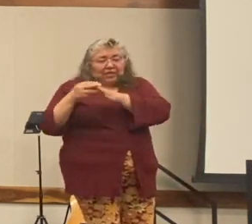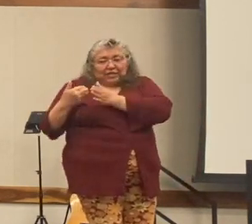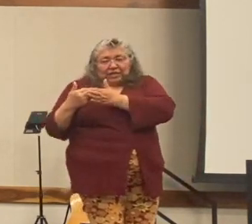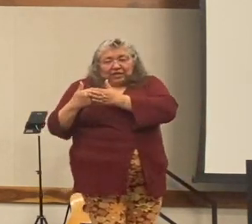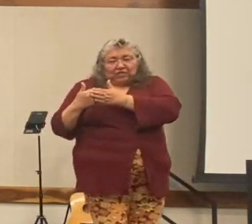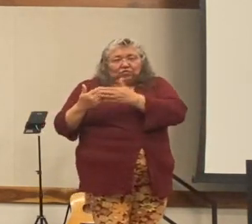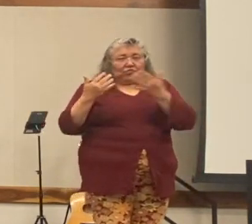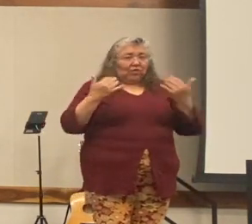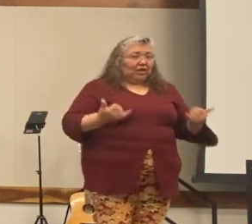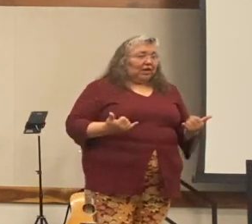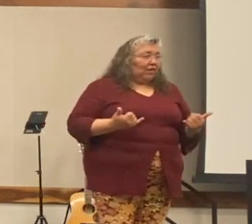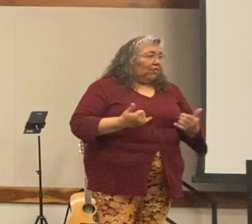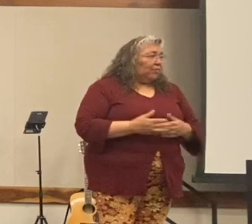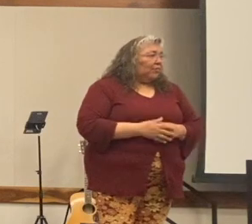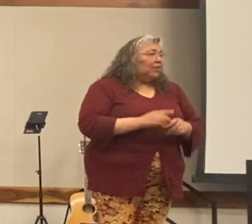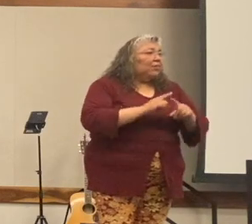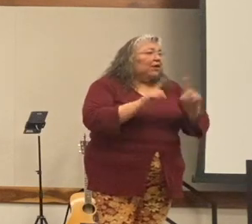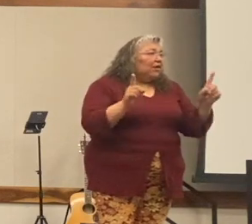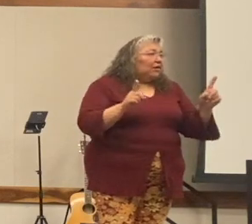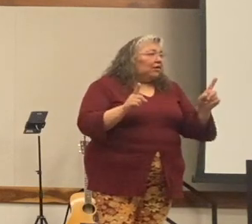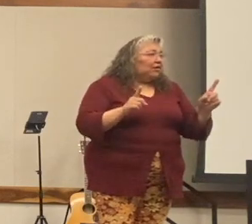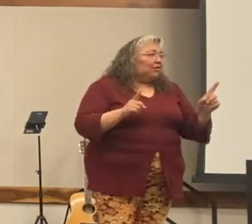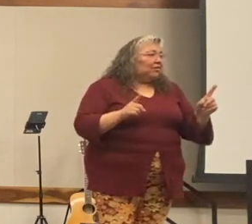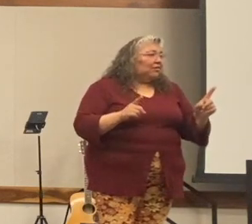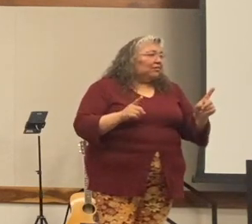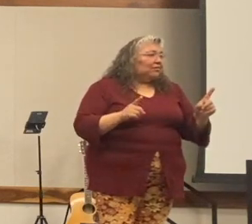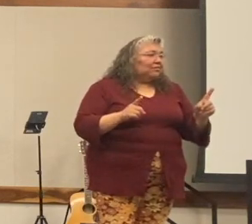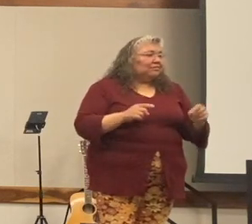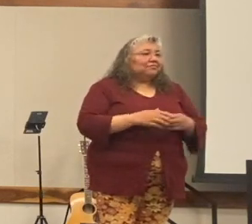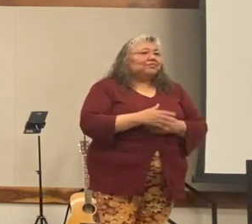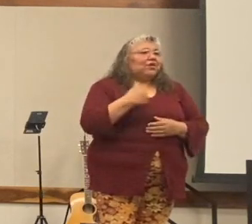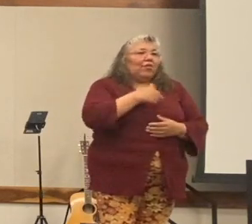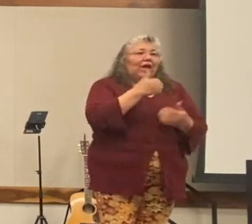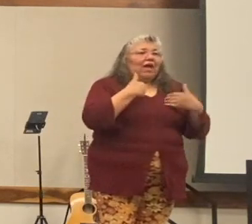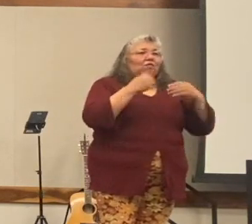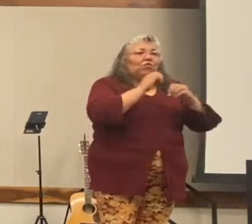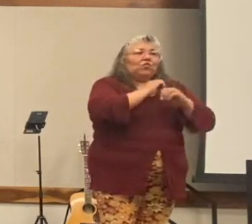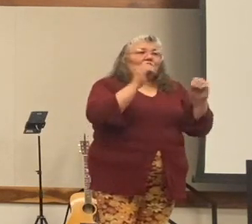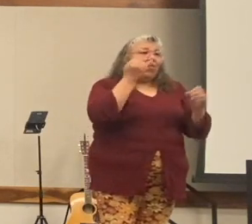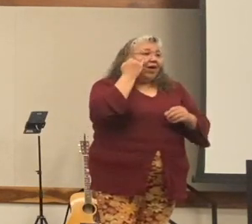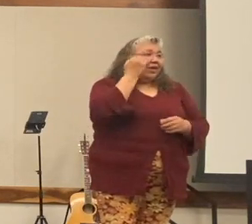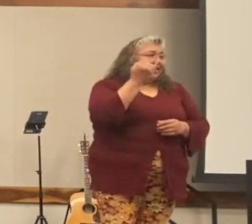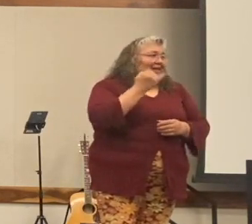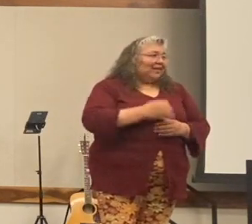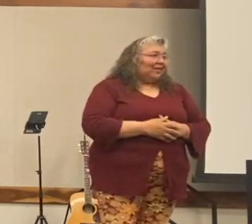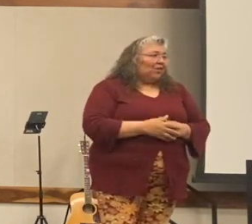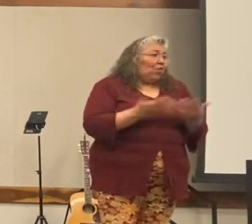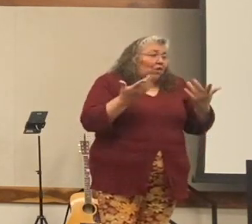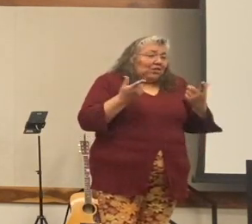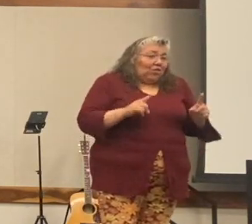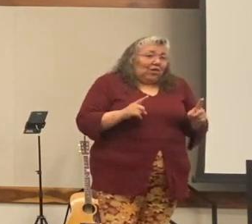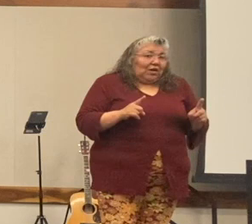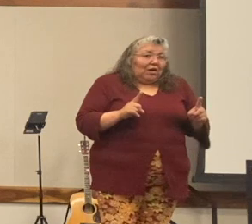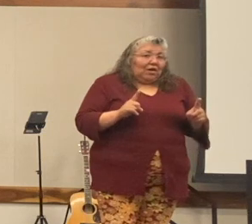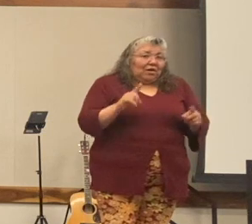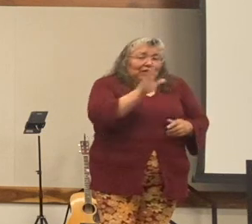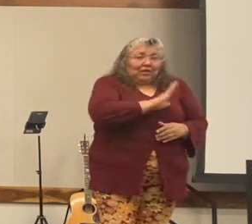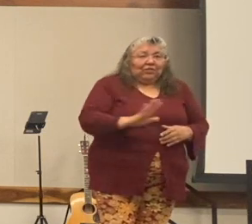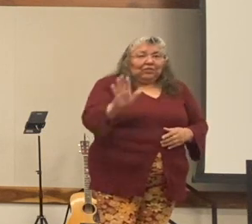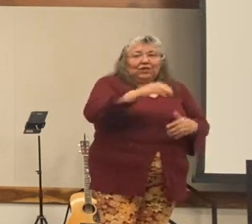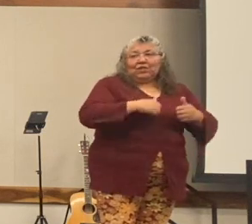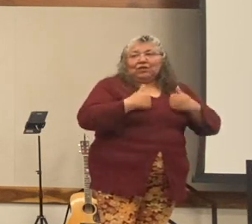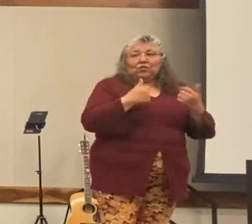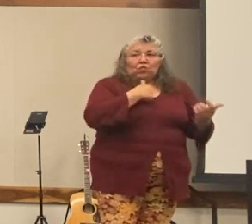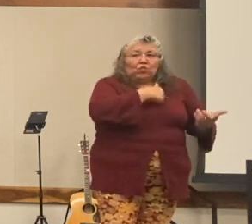to right now. But listen, we have no idea what's going on in their lives. We do